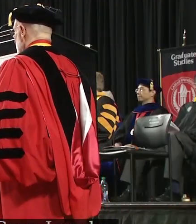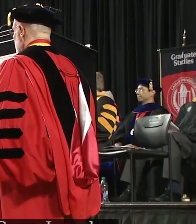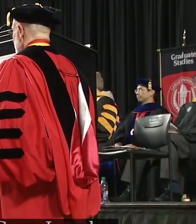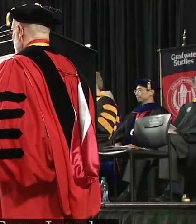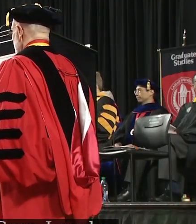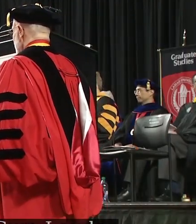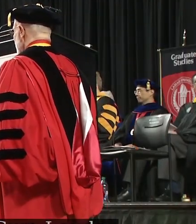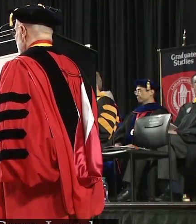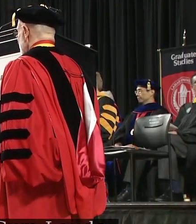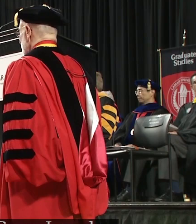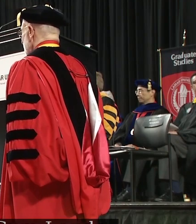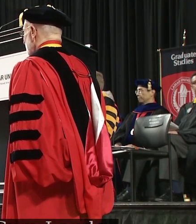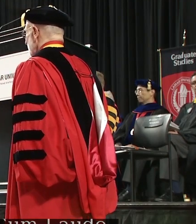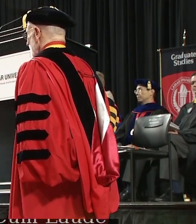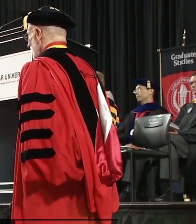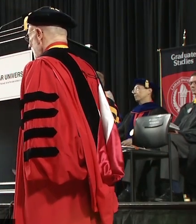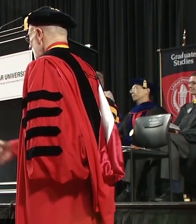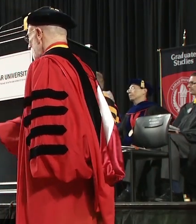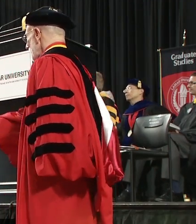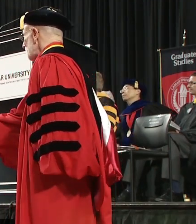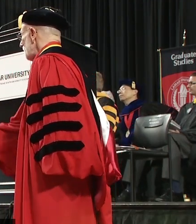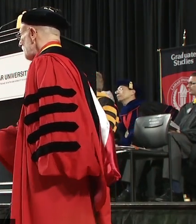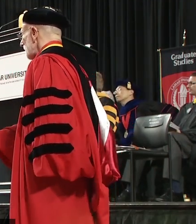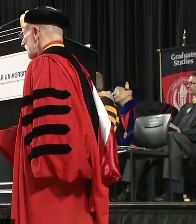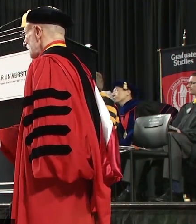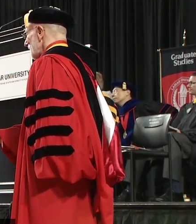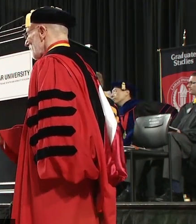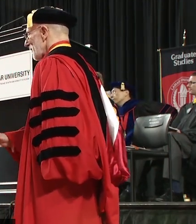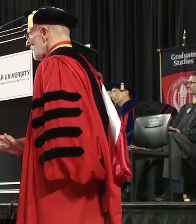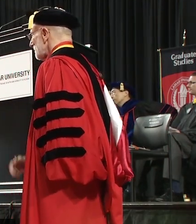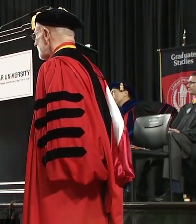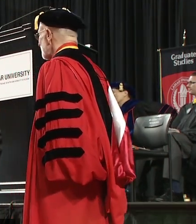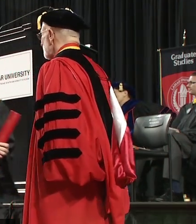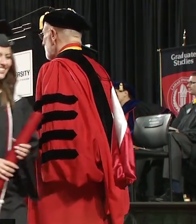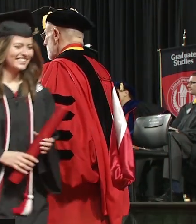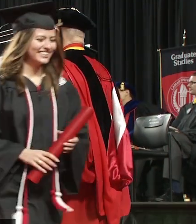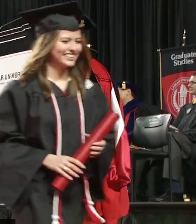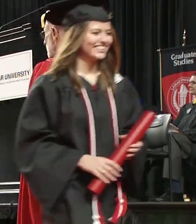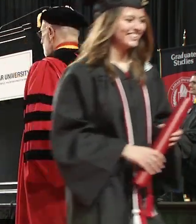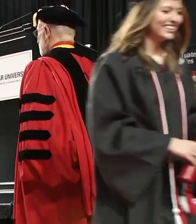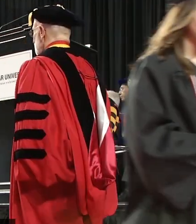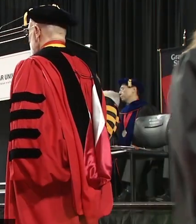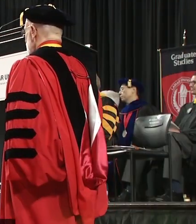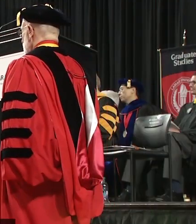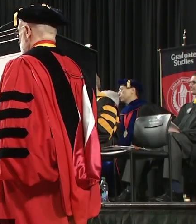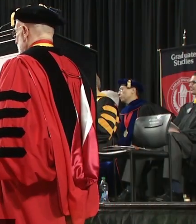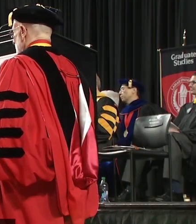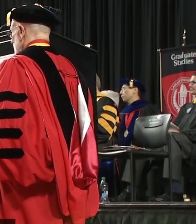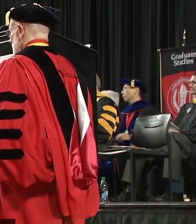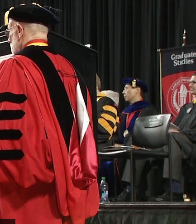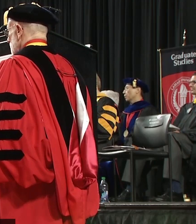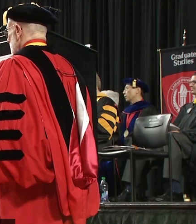For the Bachelor of Science in Communication, Kevin J. Berry.